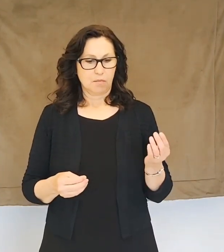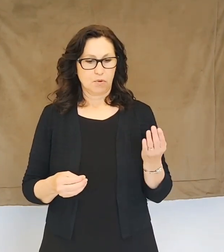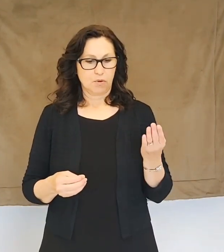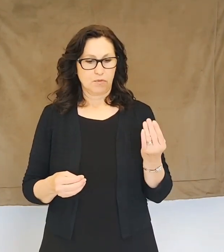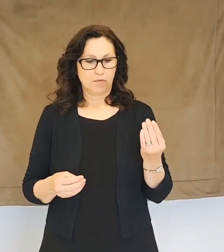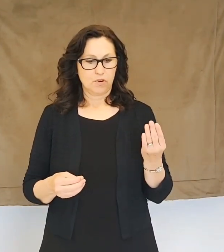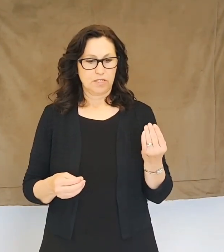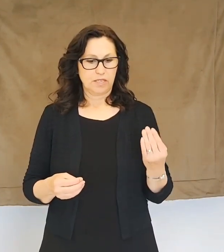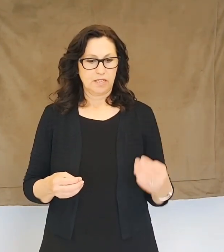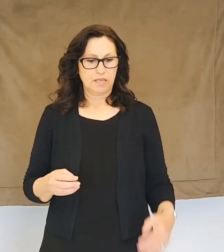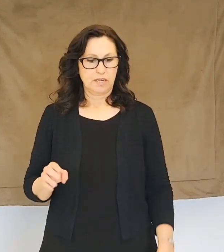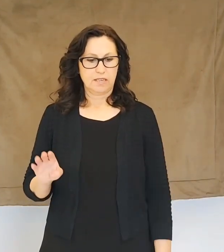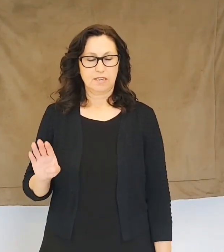Number 14,